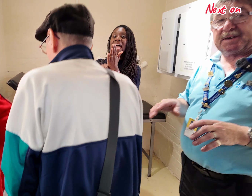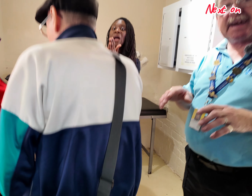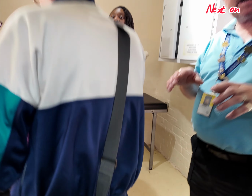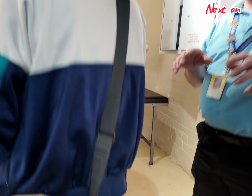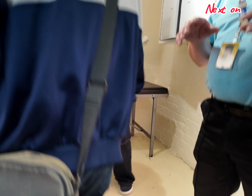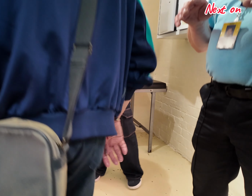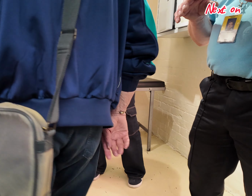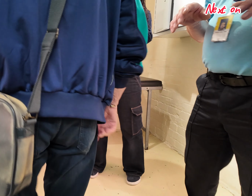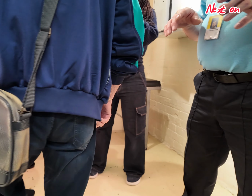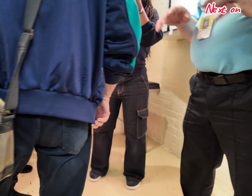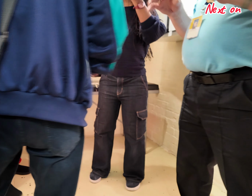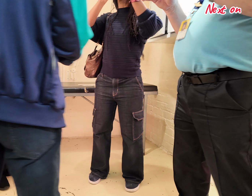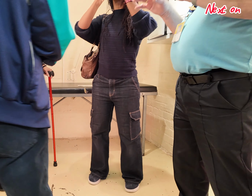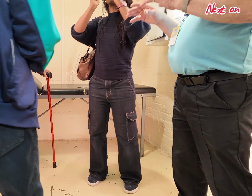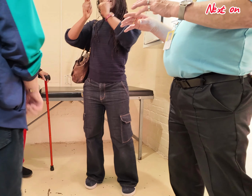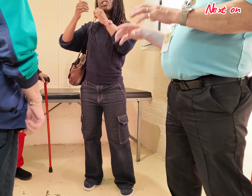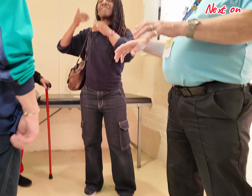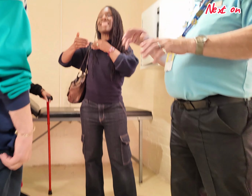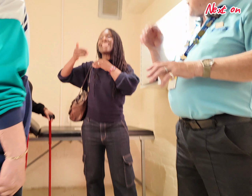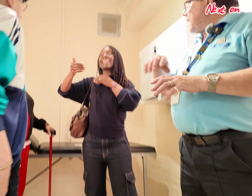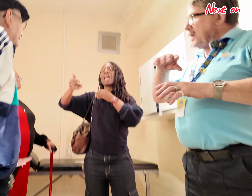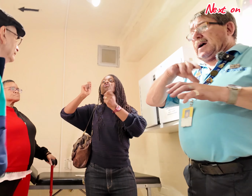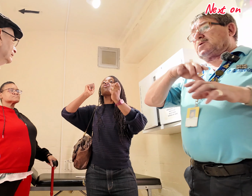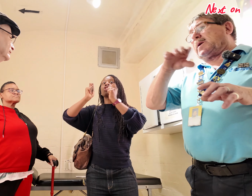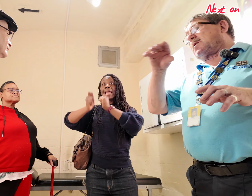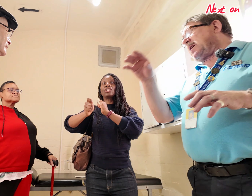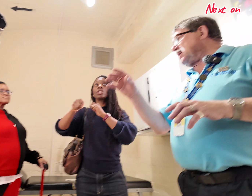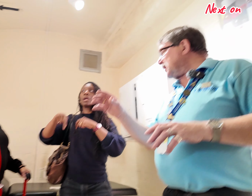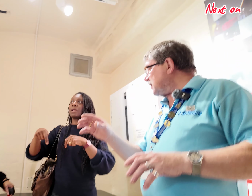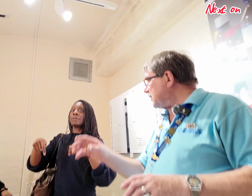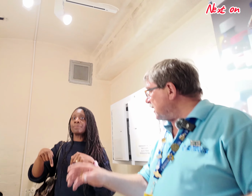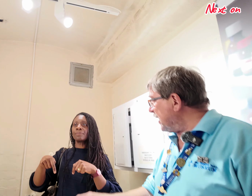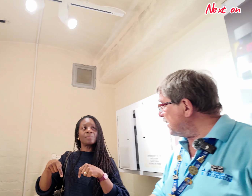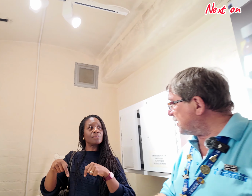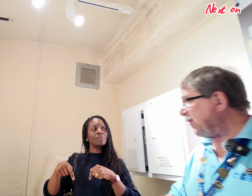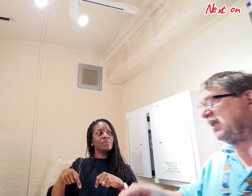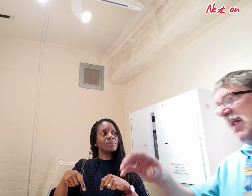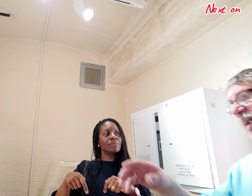over the decades, because as we got into the